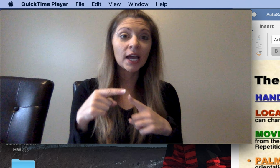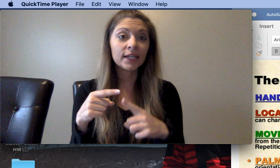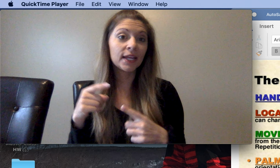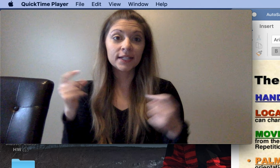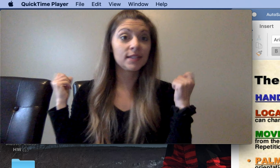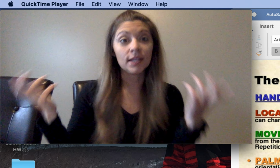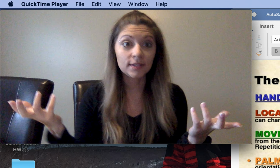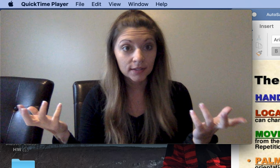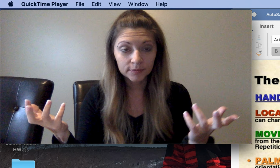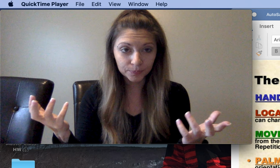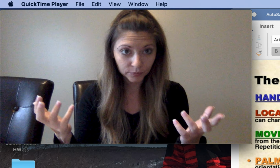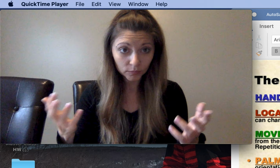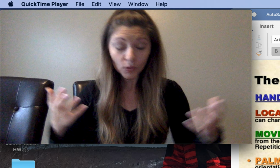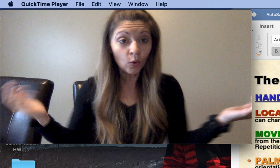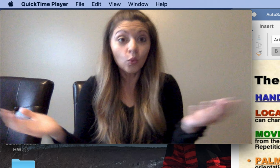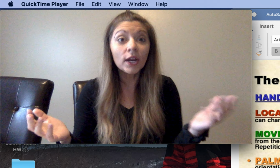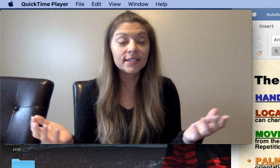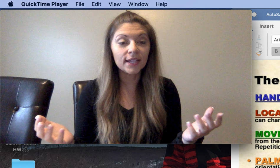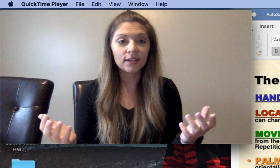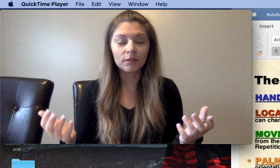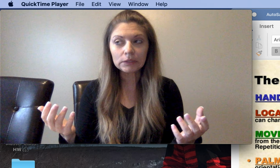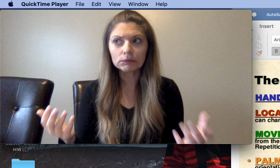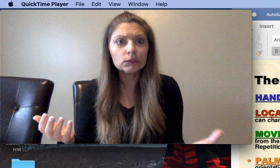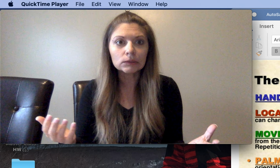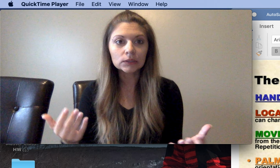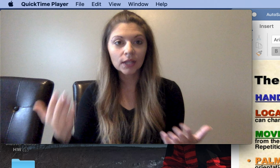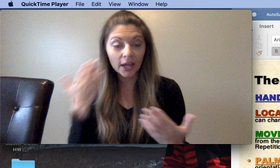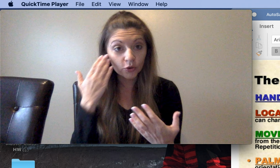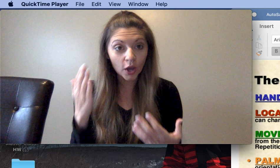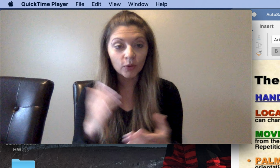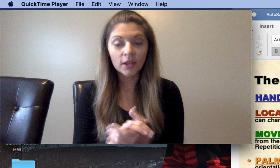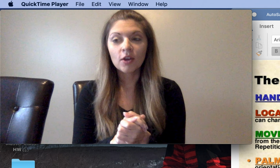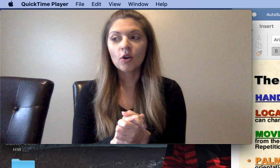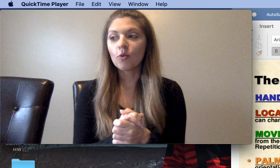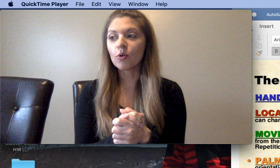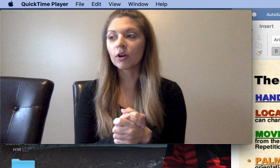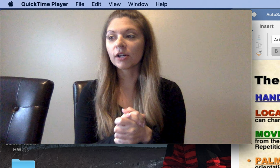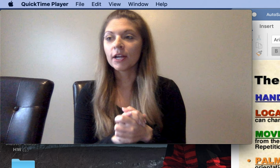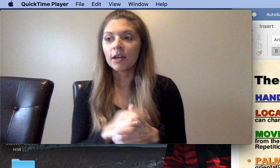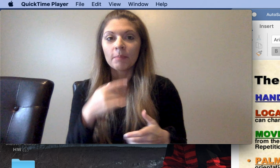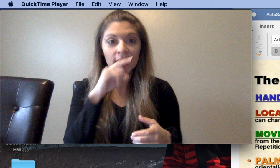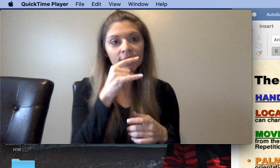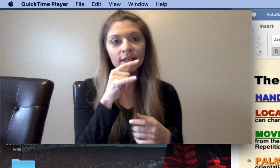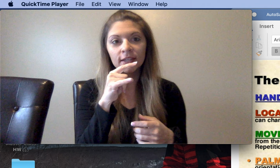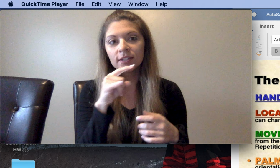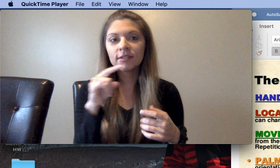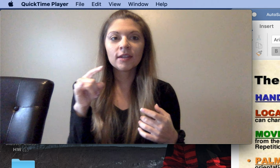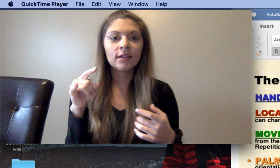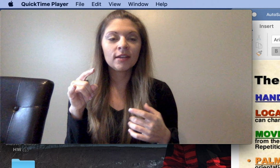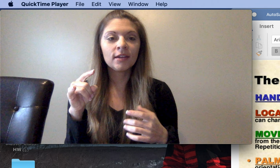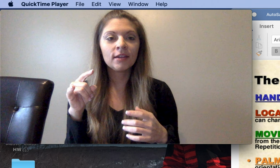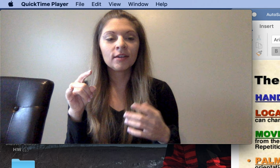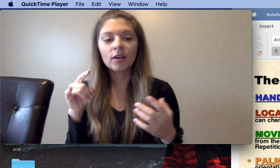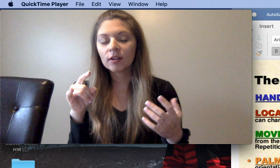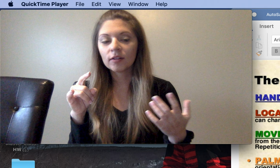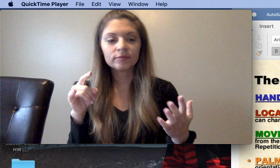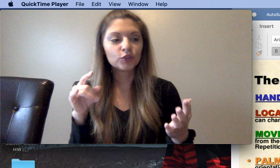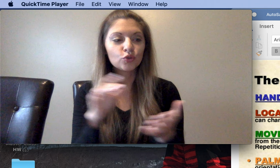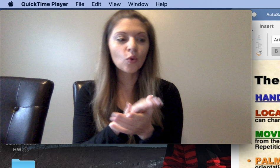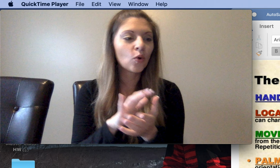a sign and it's this. What is it?" And I'm like, "Ooh, I don't know." Or my kid's